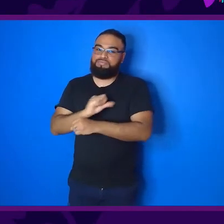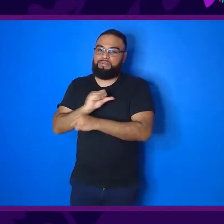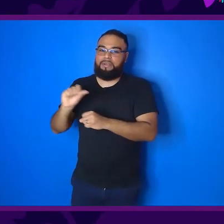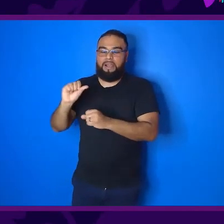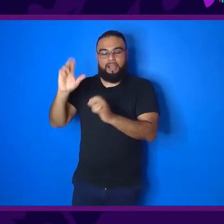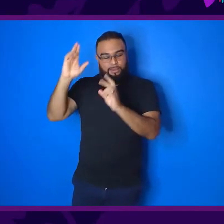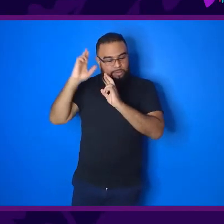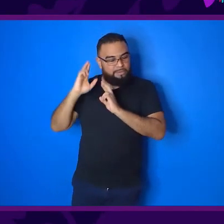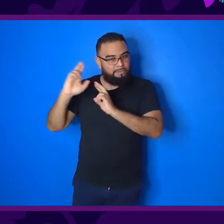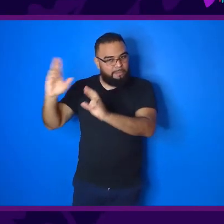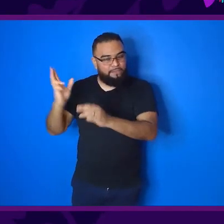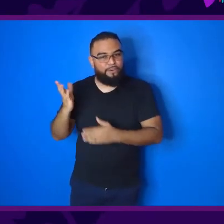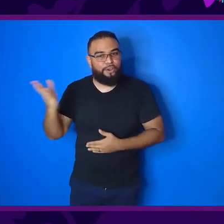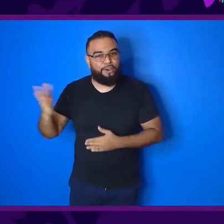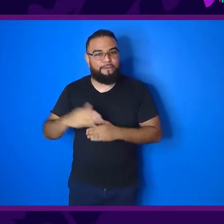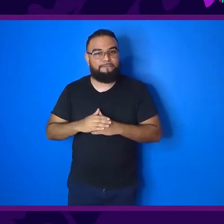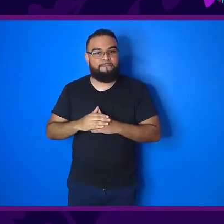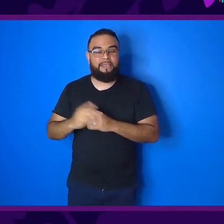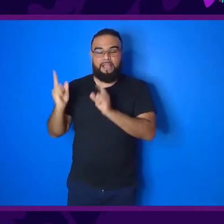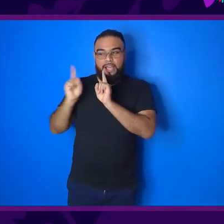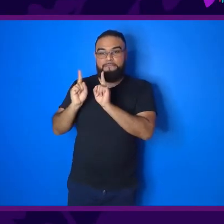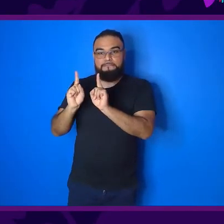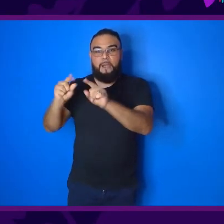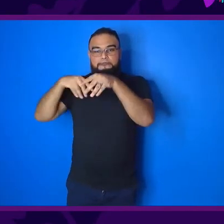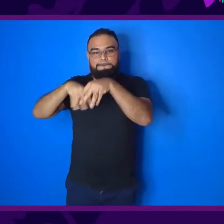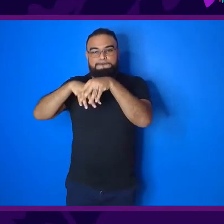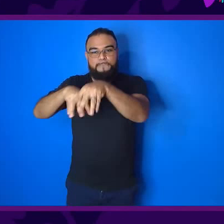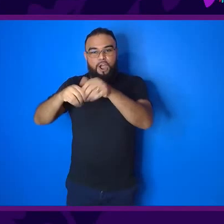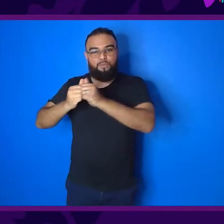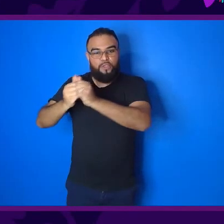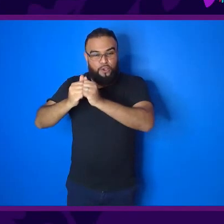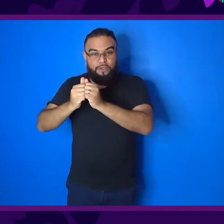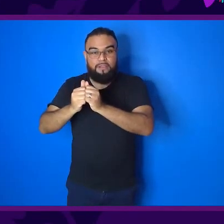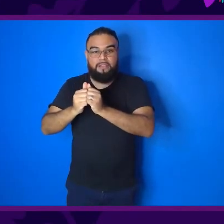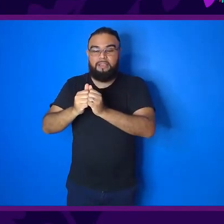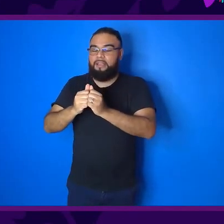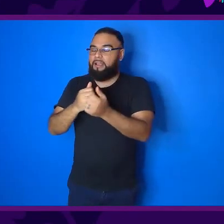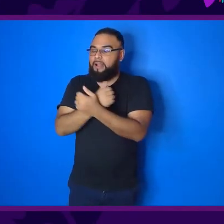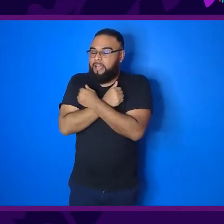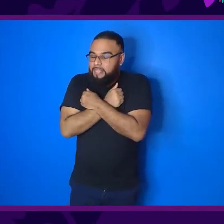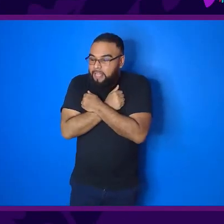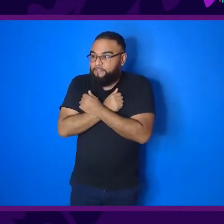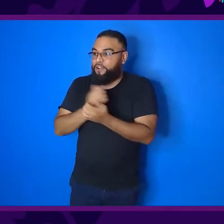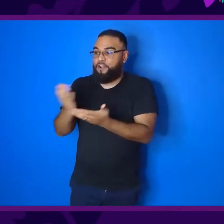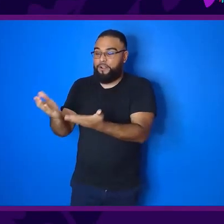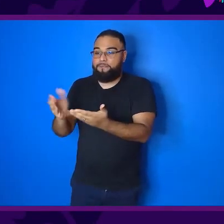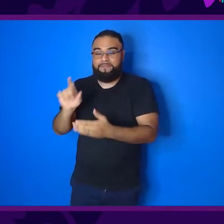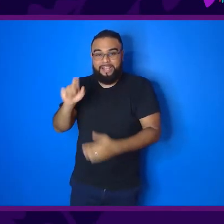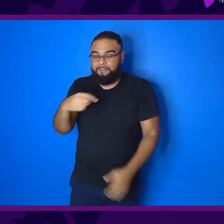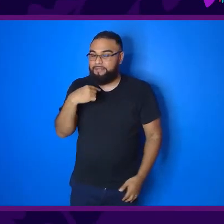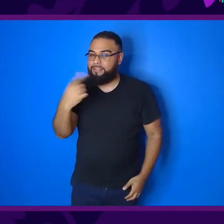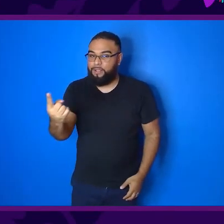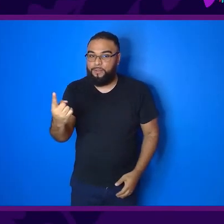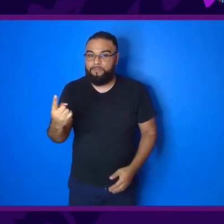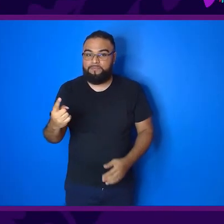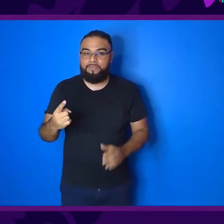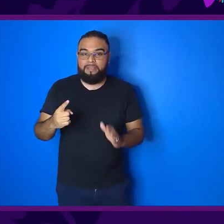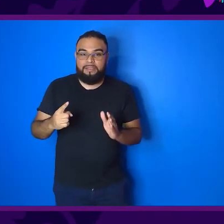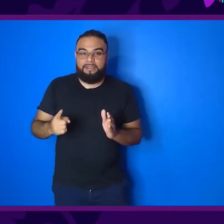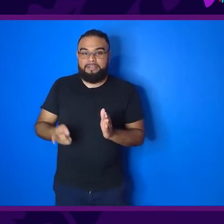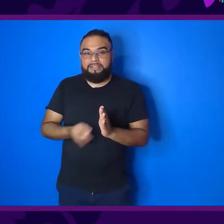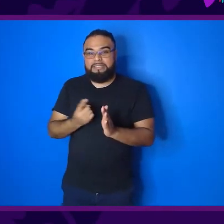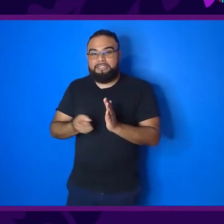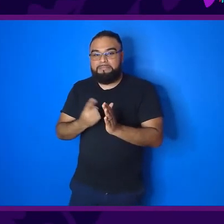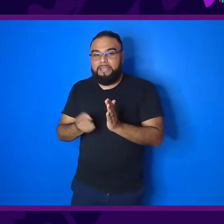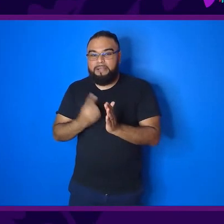her. I love her. And I have to tell you, I sometimes get carried away. Well, I get carried away a lot.